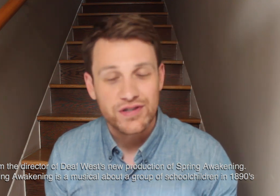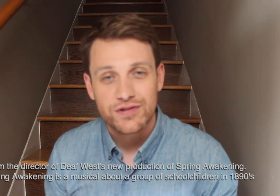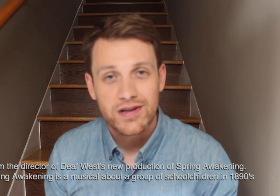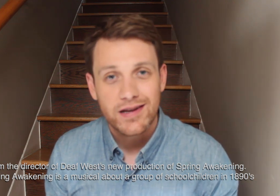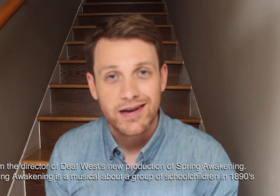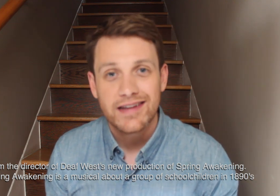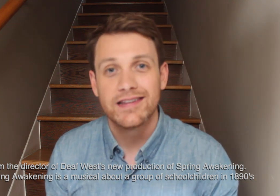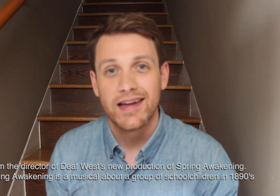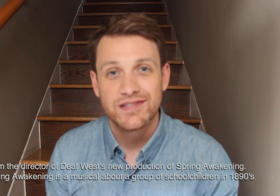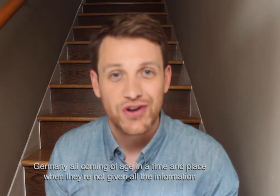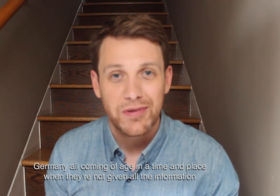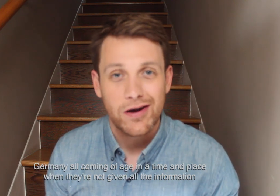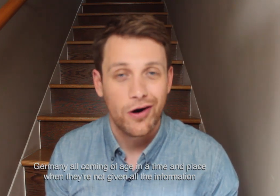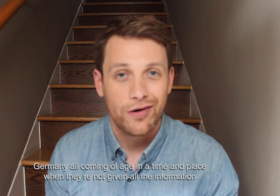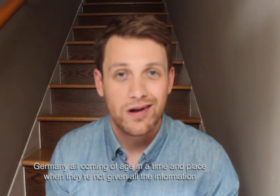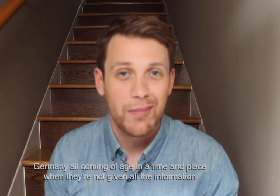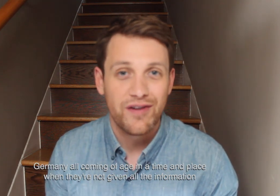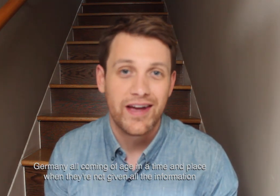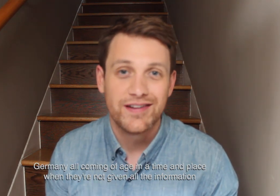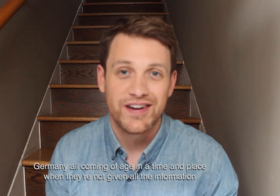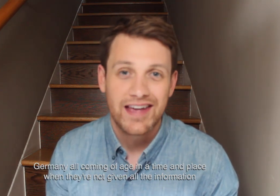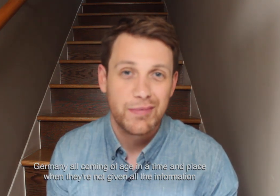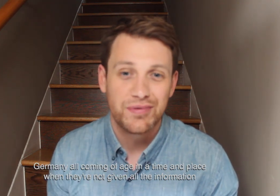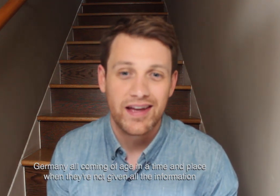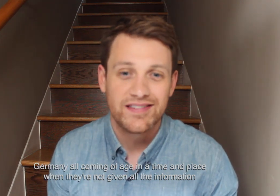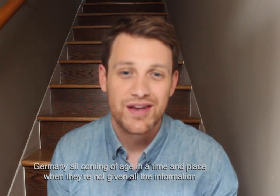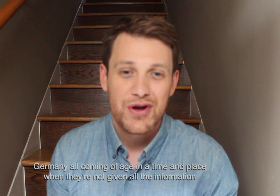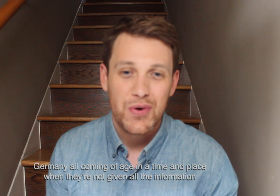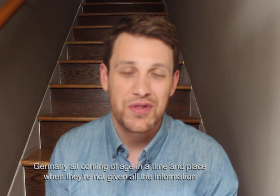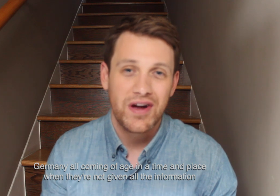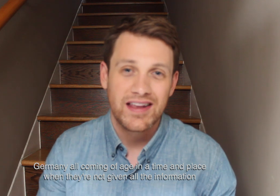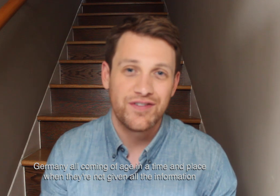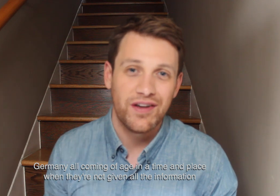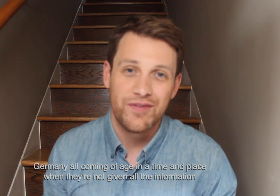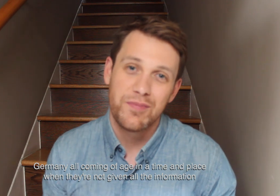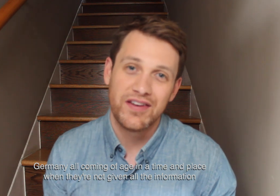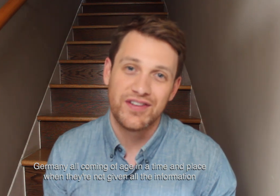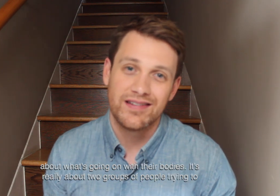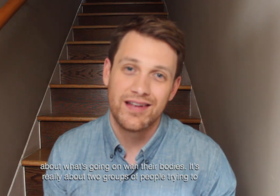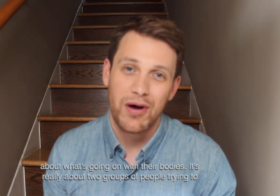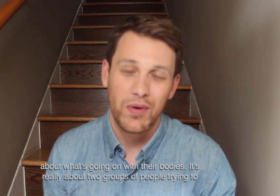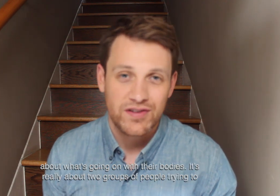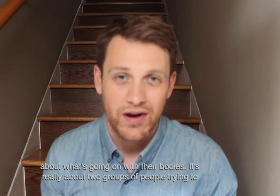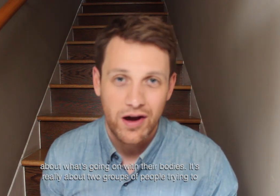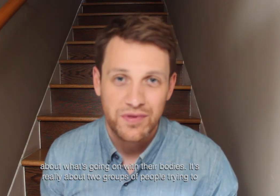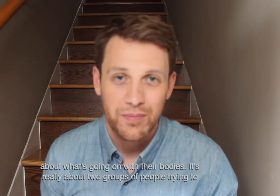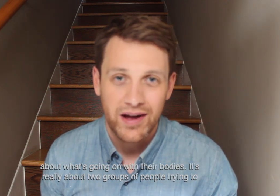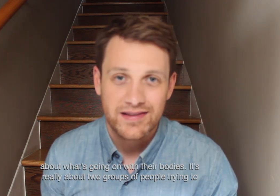children in 1890s Germany all coming of age in a time and place when they're not given all the information about what's going on with their bodies.